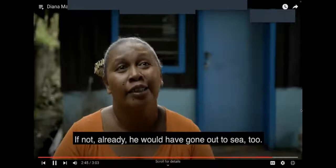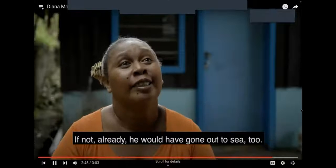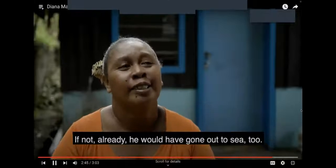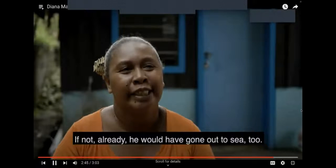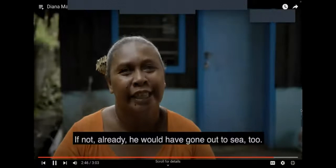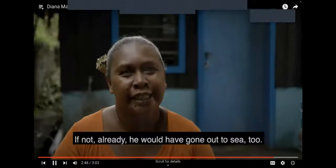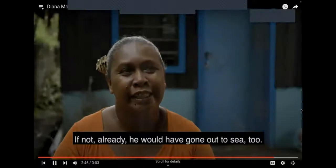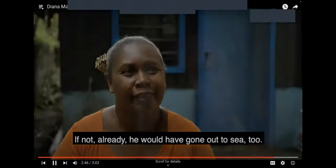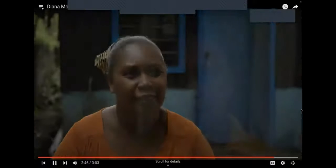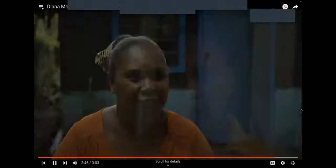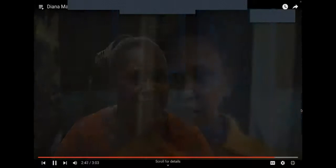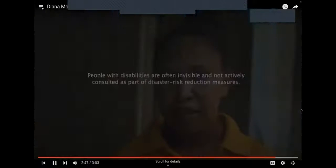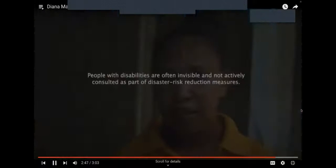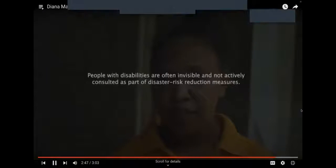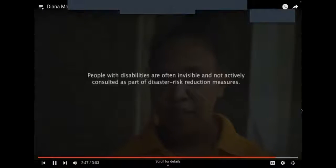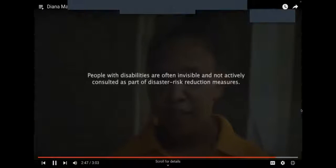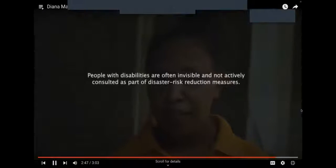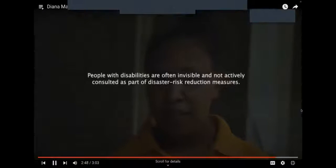going out to the city.